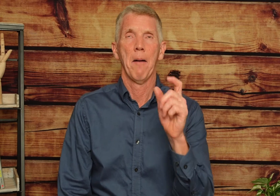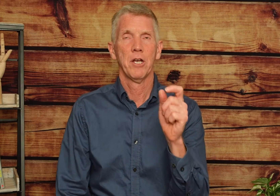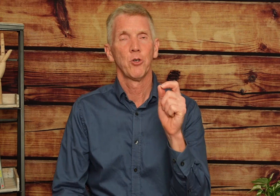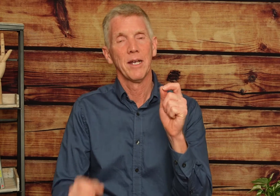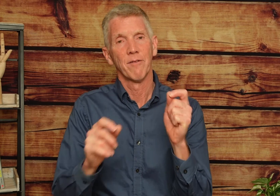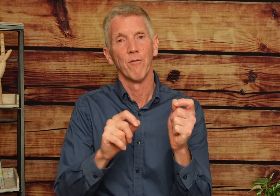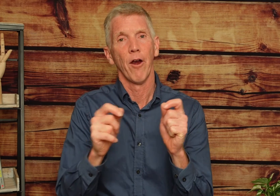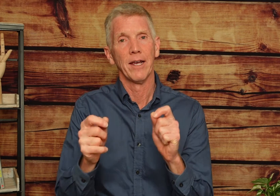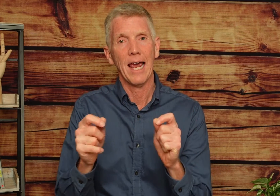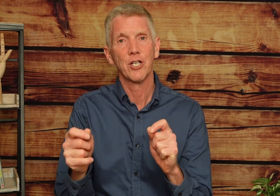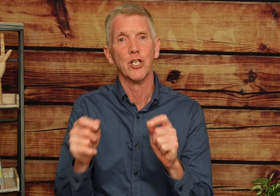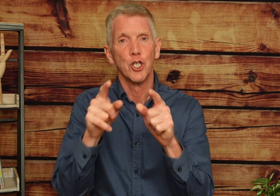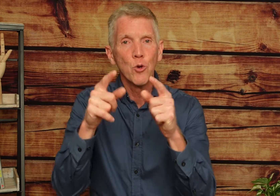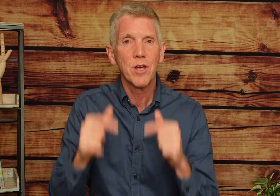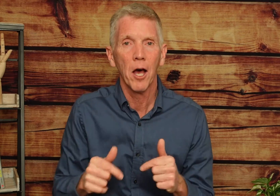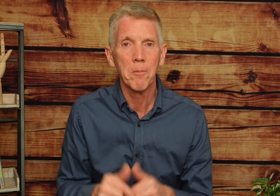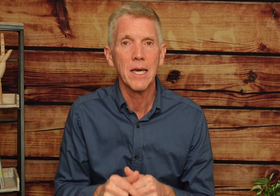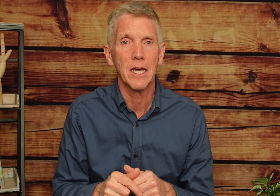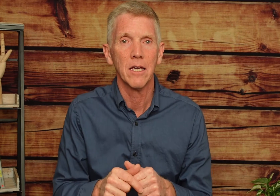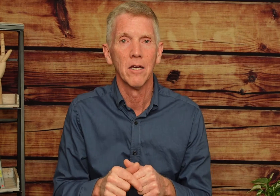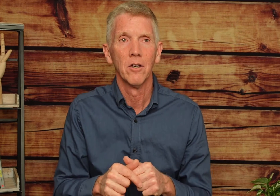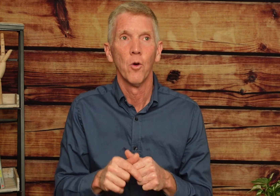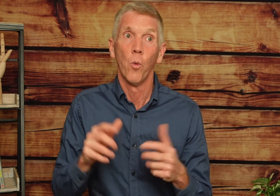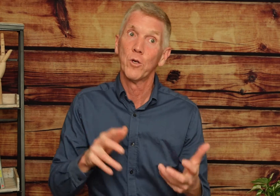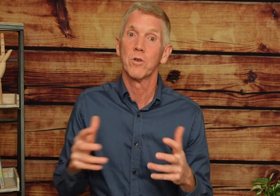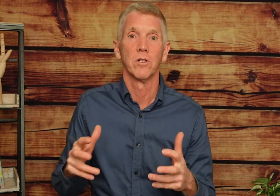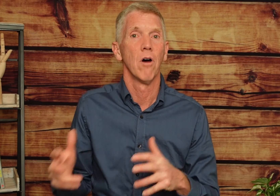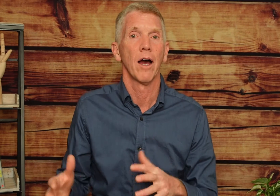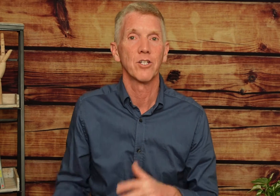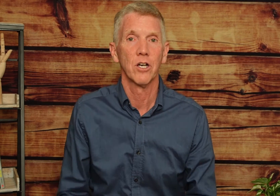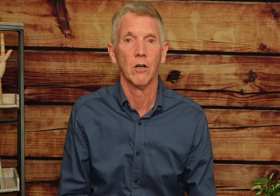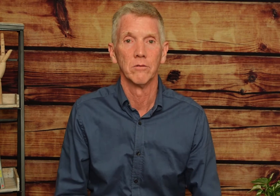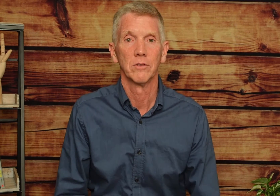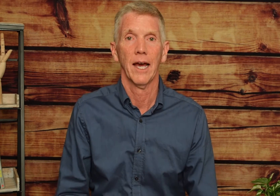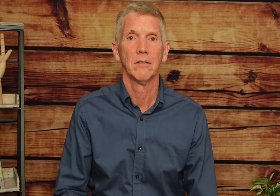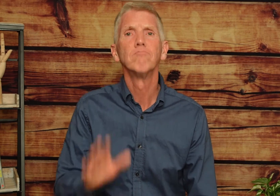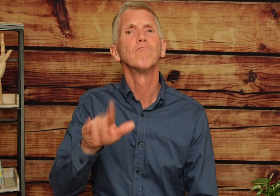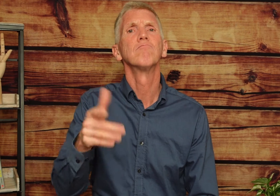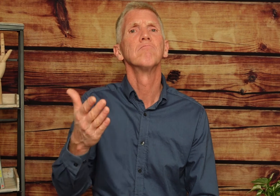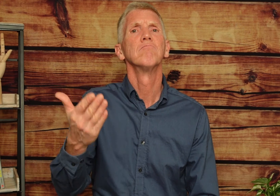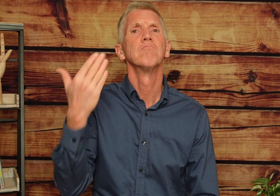going to show you different variations. You tell me which was the longest ago. Okay?